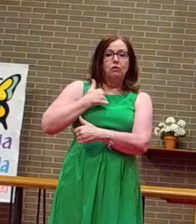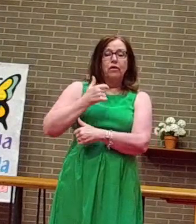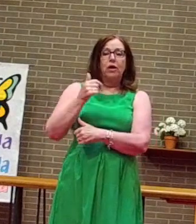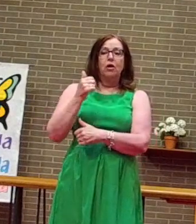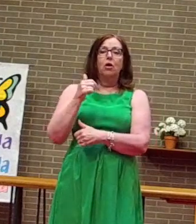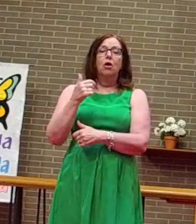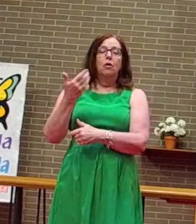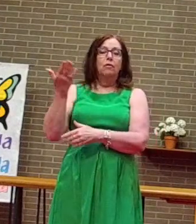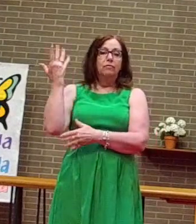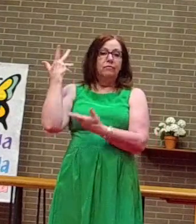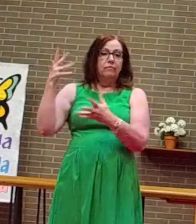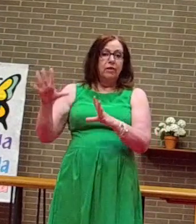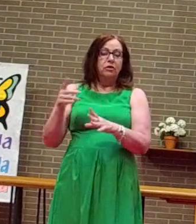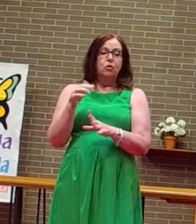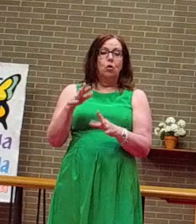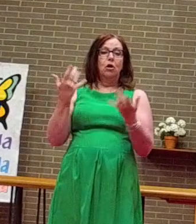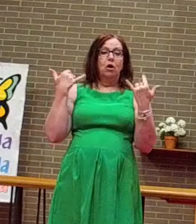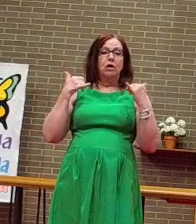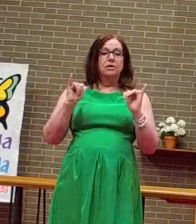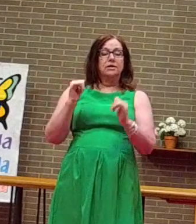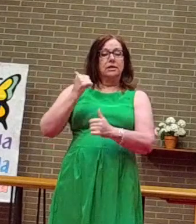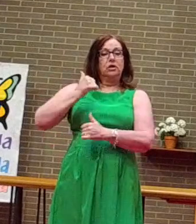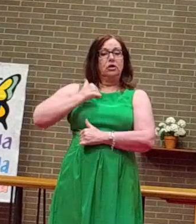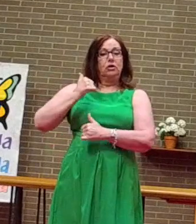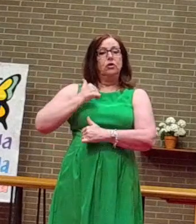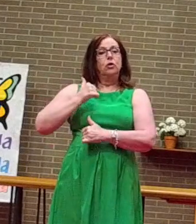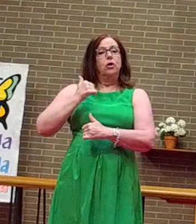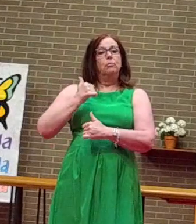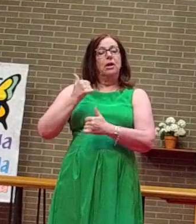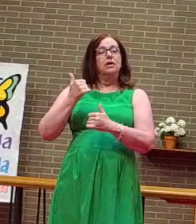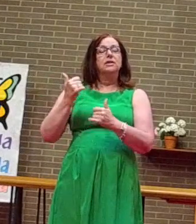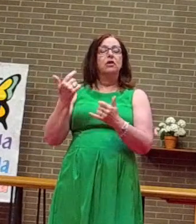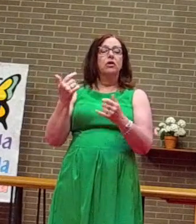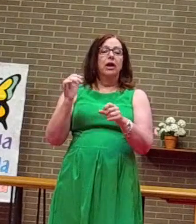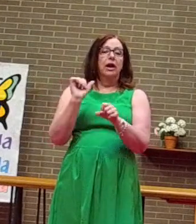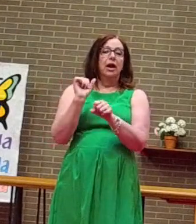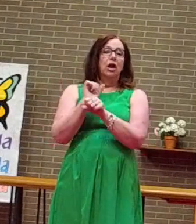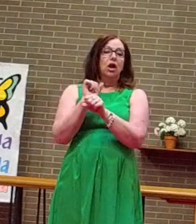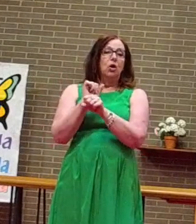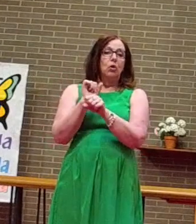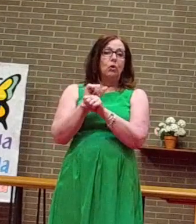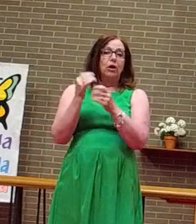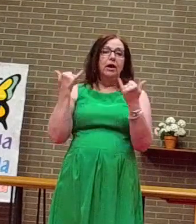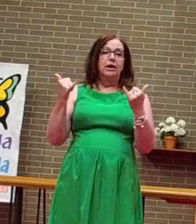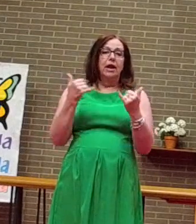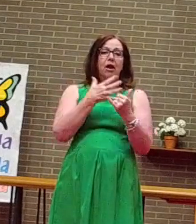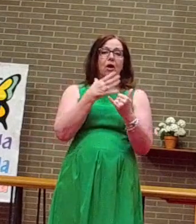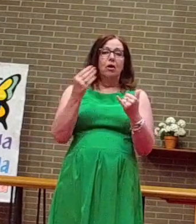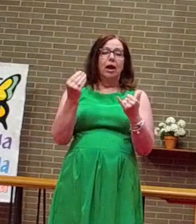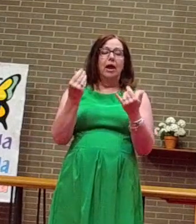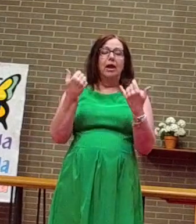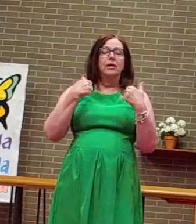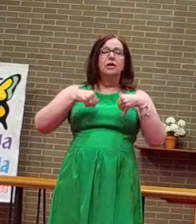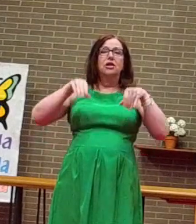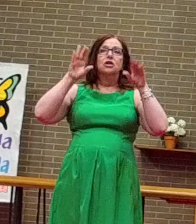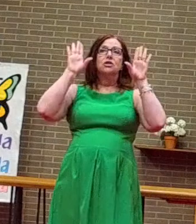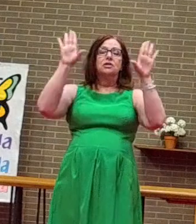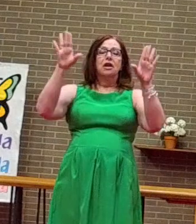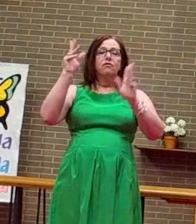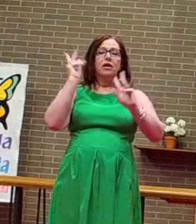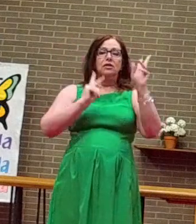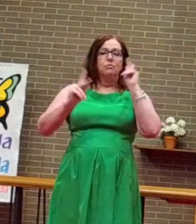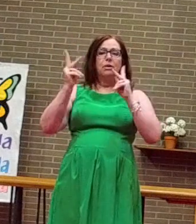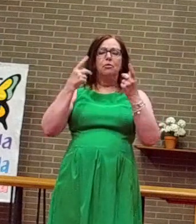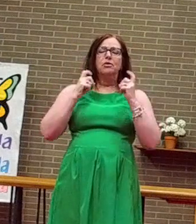Day weekend, we also recognize all of those who have given so much. And later on in the service, we will